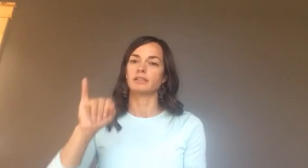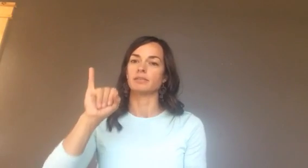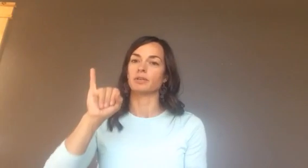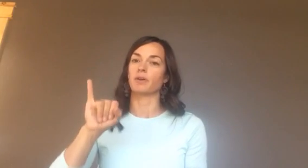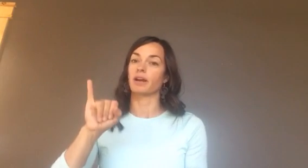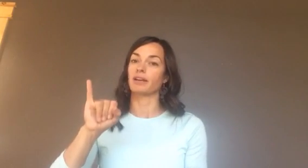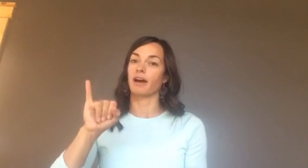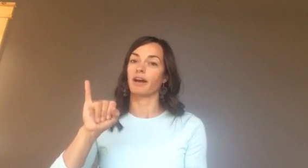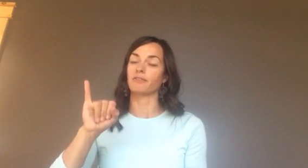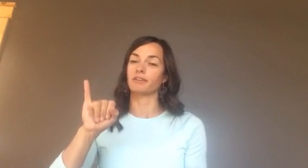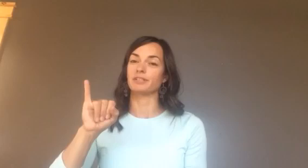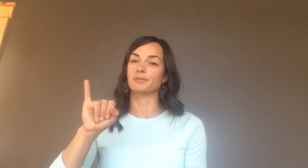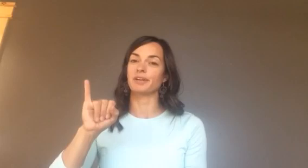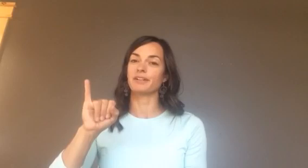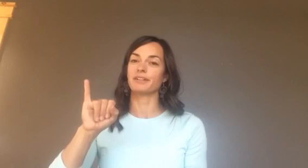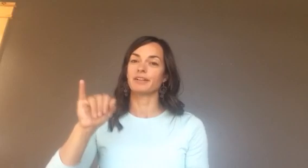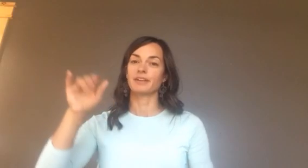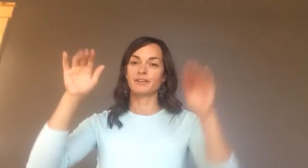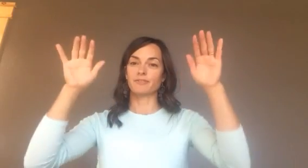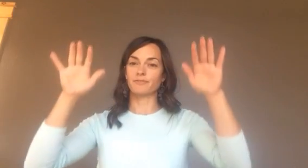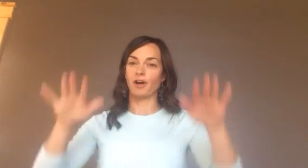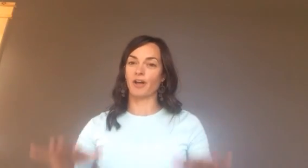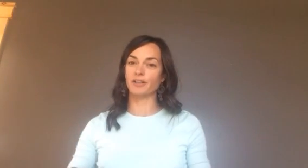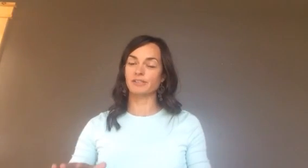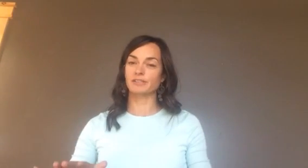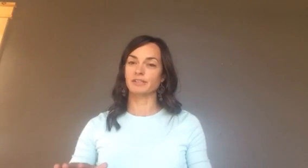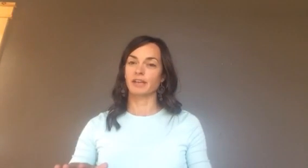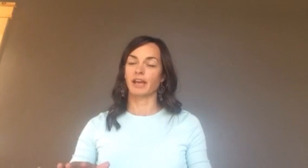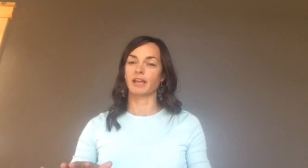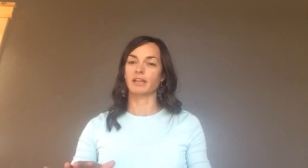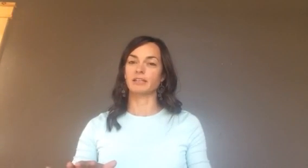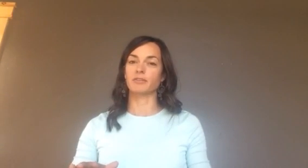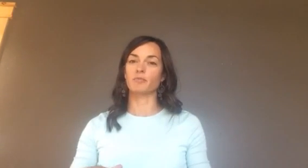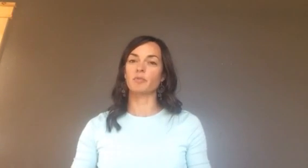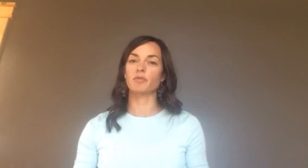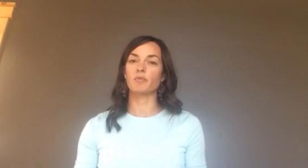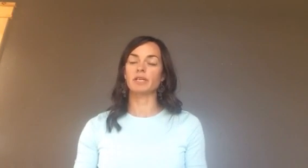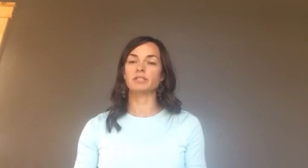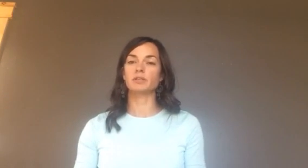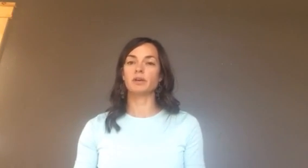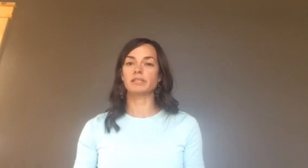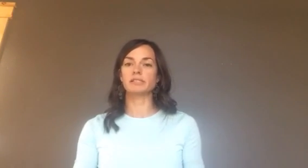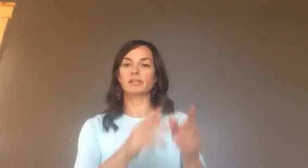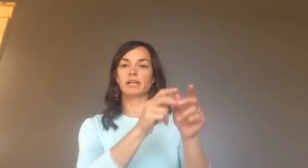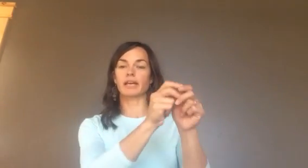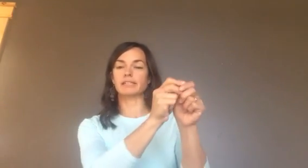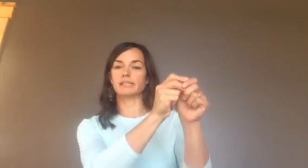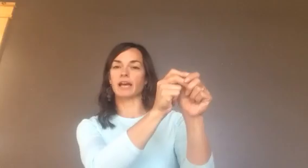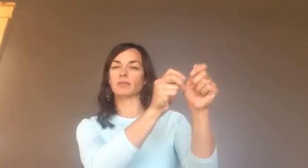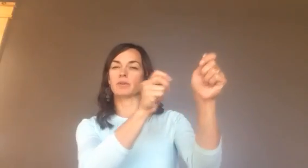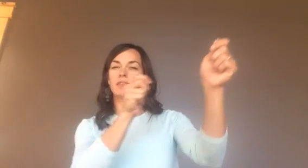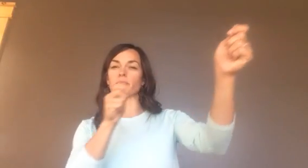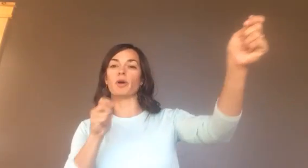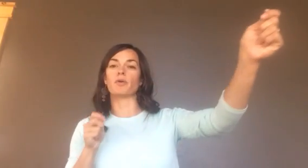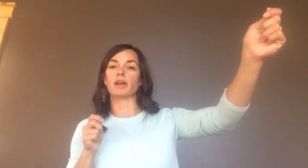So we do our I for Israel, falls. And if you remember from week 2, Assyria is signed with a bow and